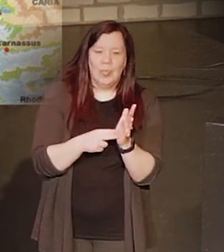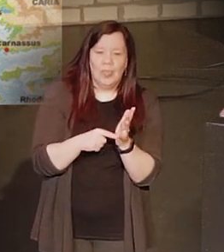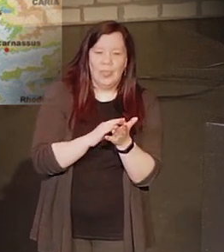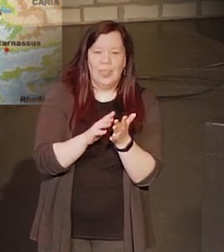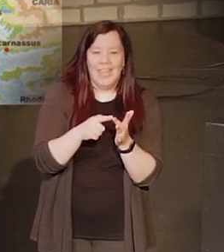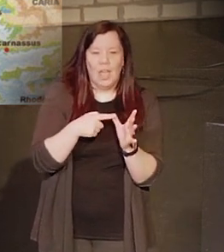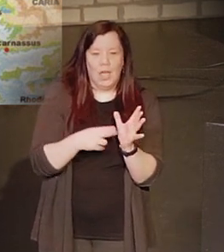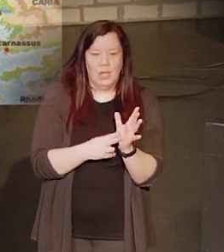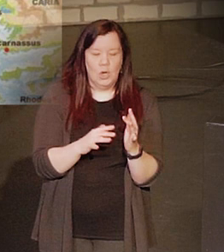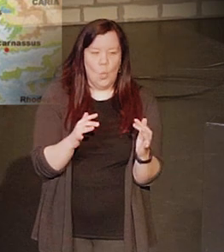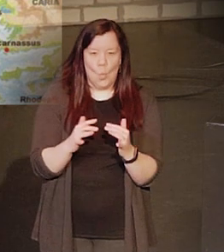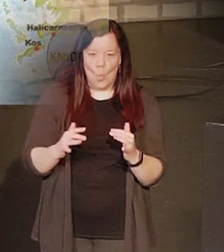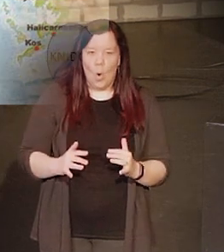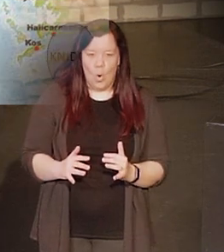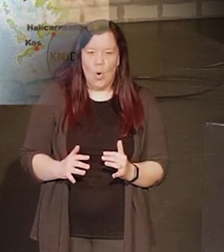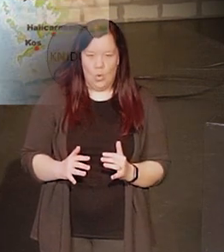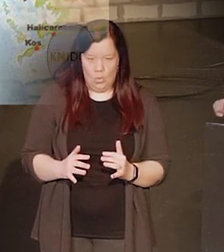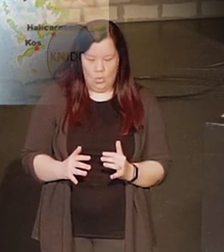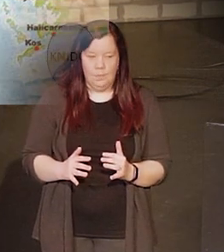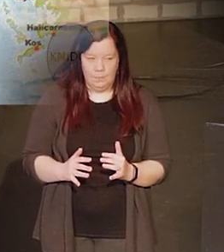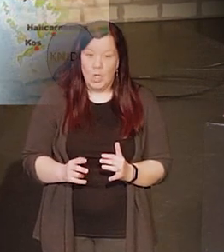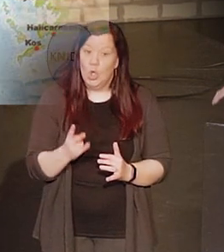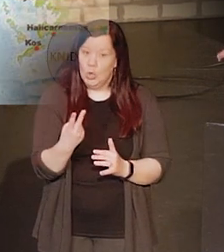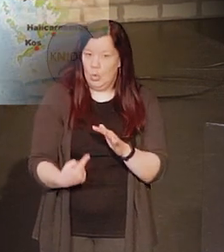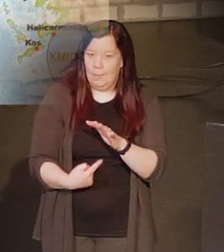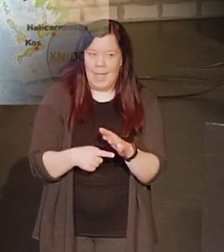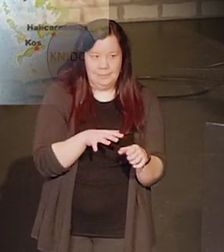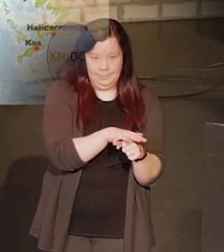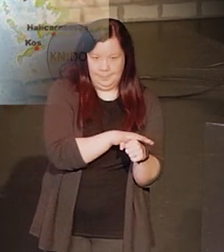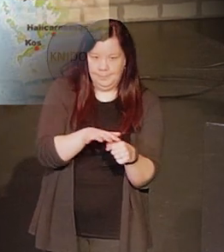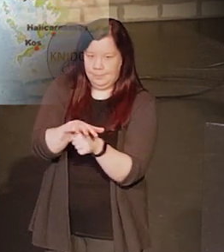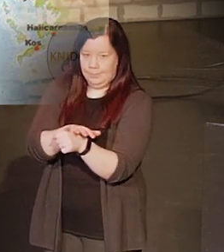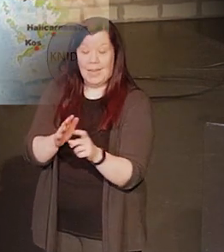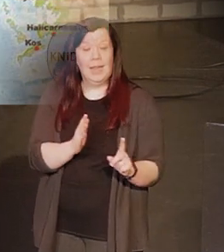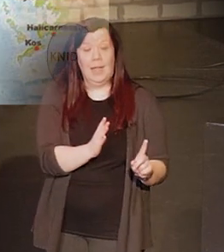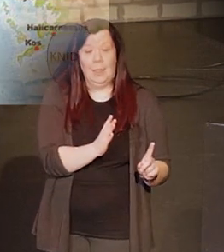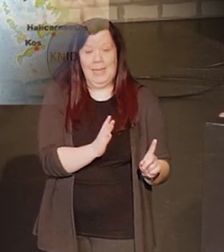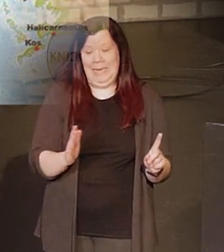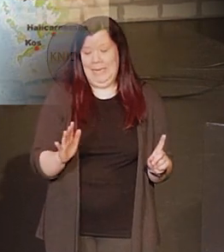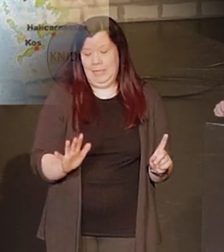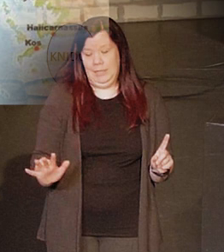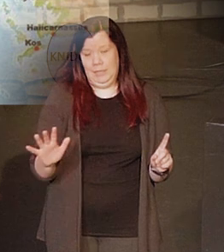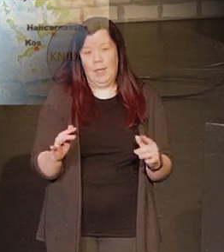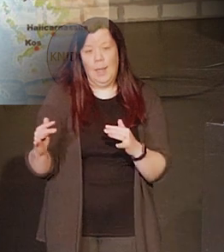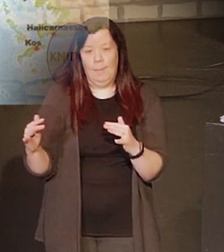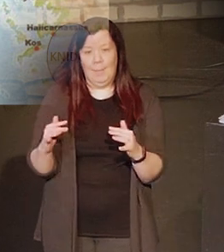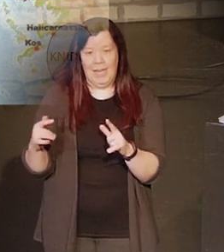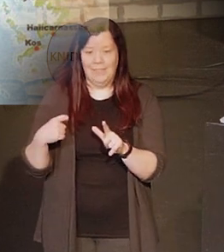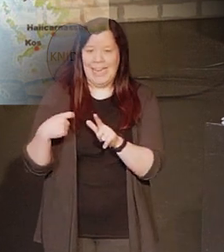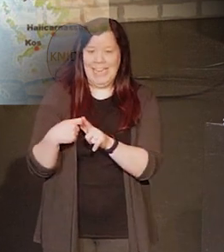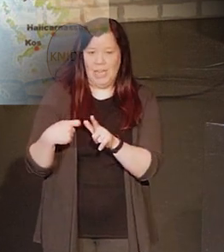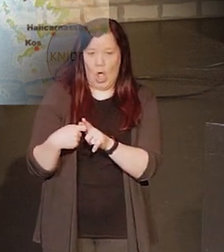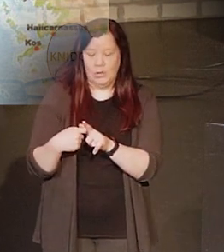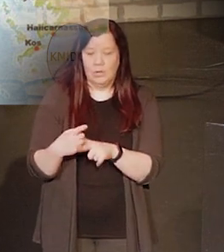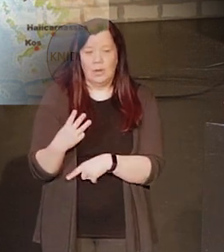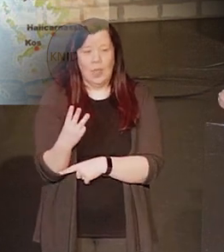to 395. It happens on two main fronts. One over kind of in the east, there's a battle of Cnidos, right,